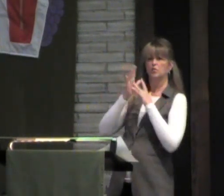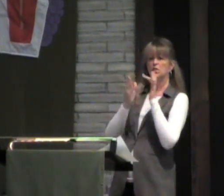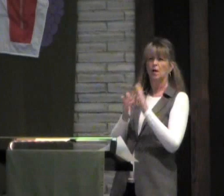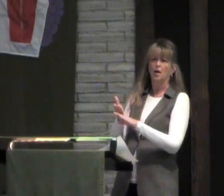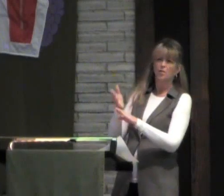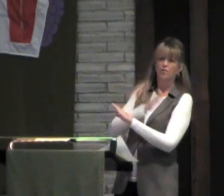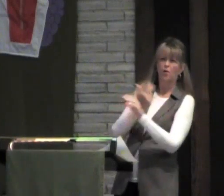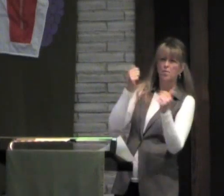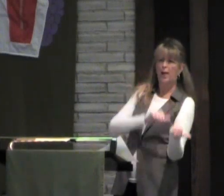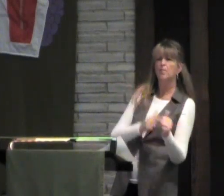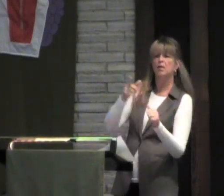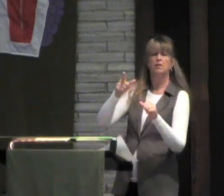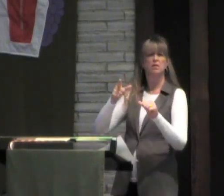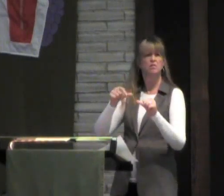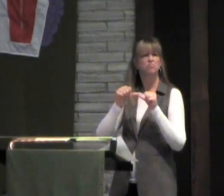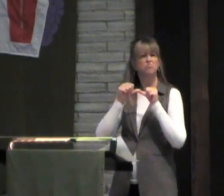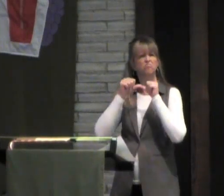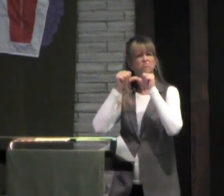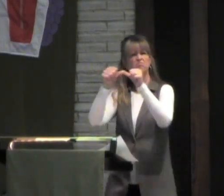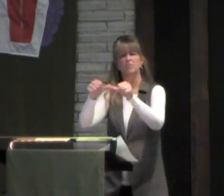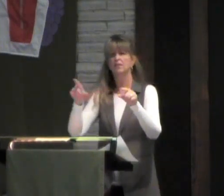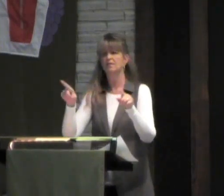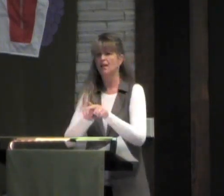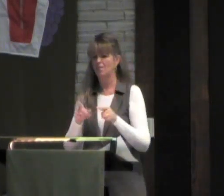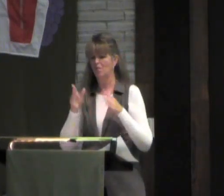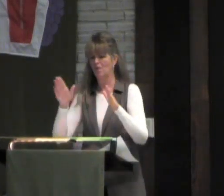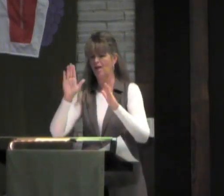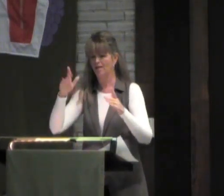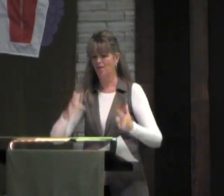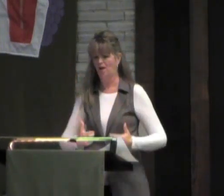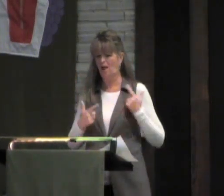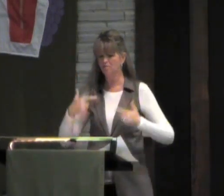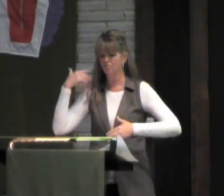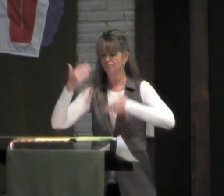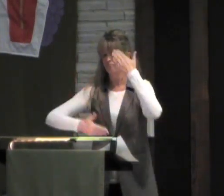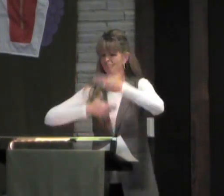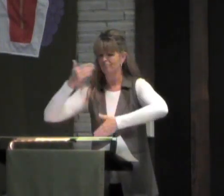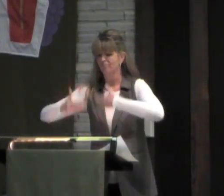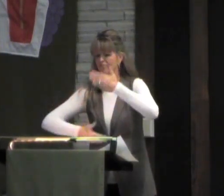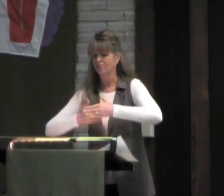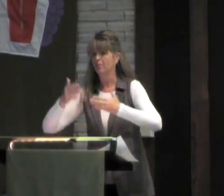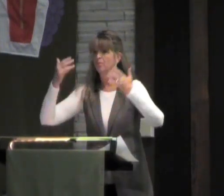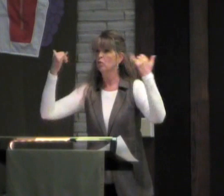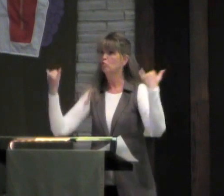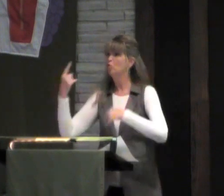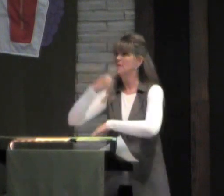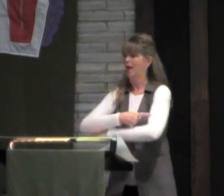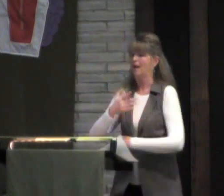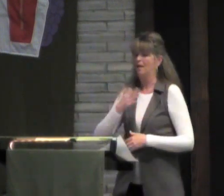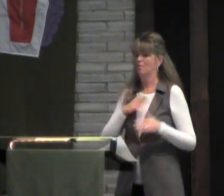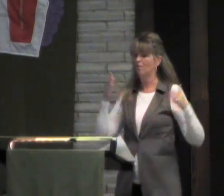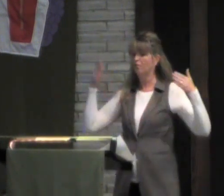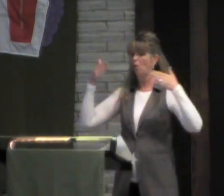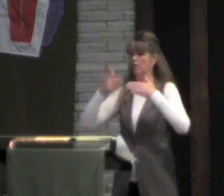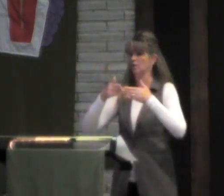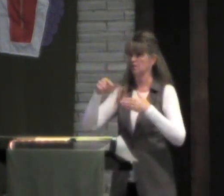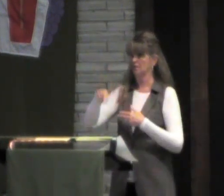did before they accepted Jesus Christ, after they accept Jesus Christ. They just continue that lifestyle. But today,